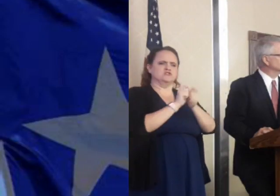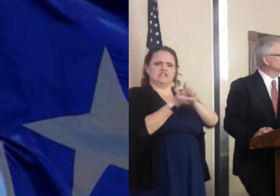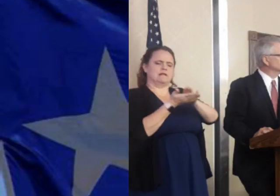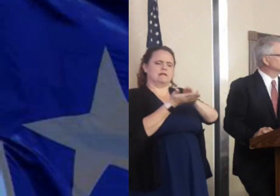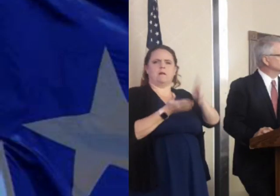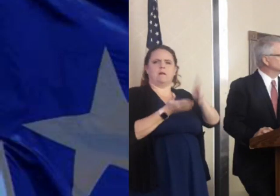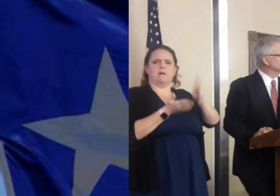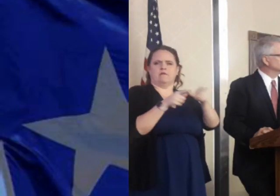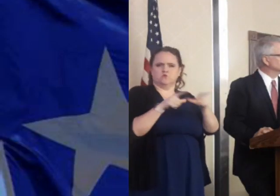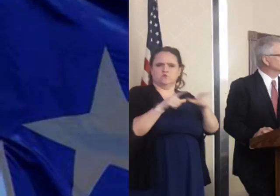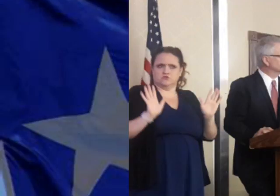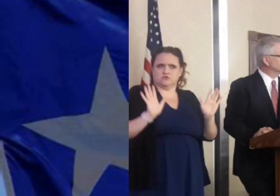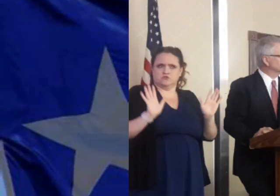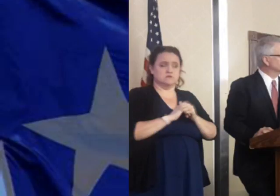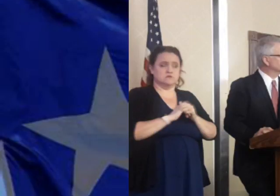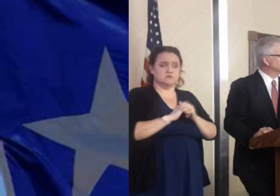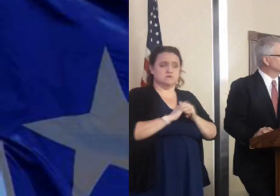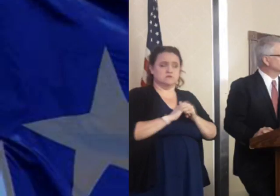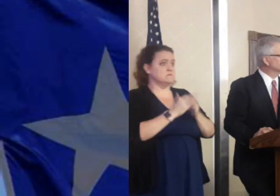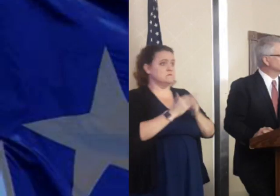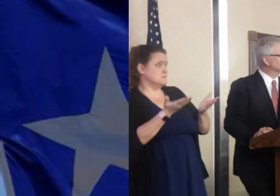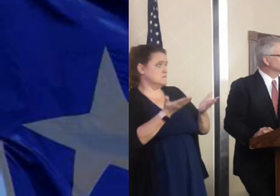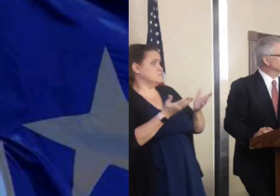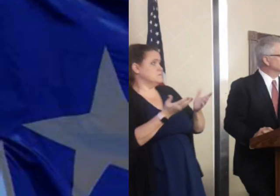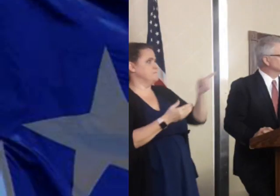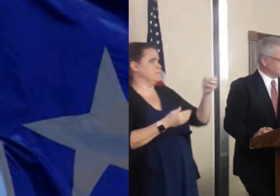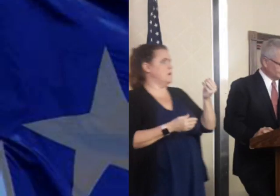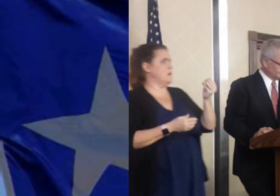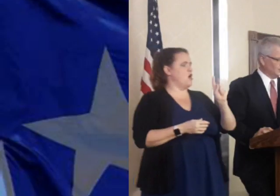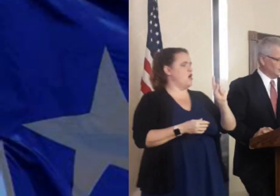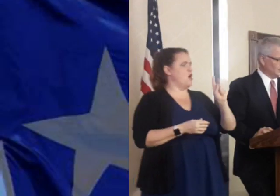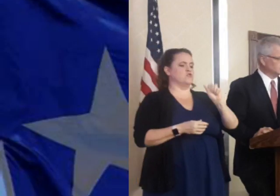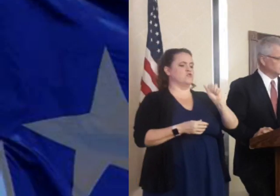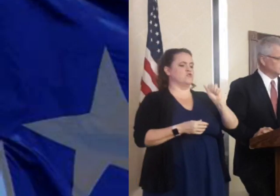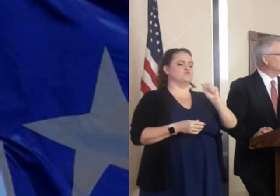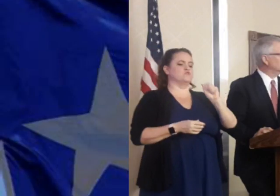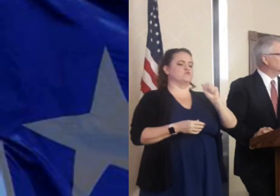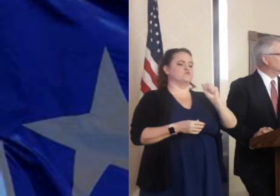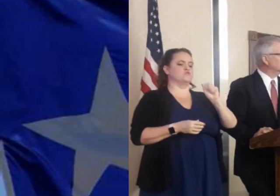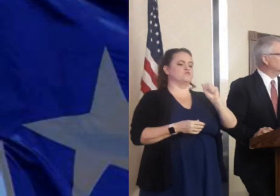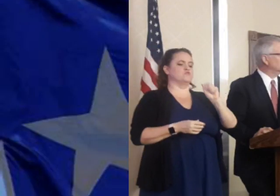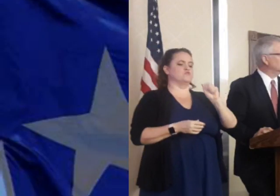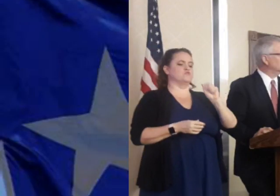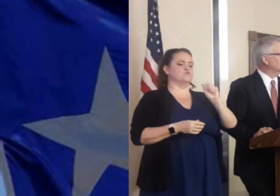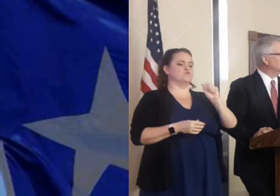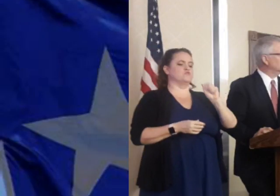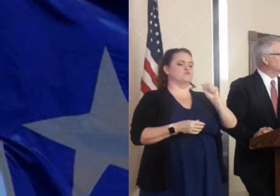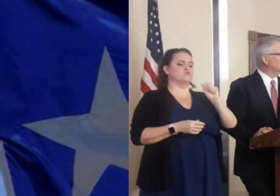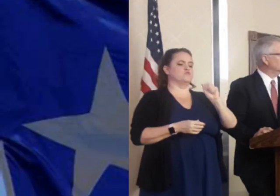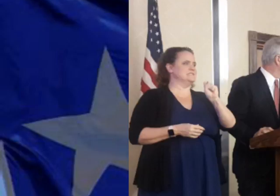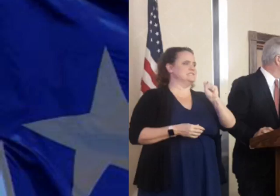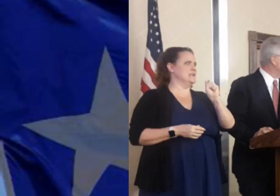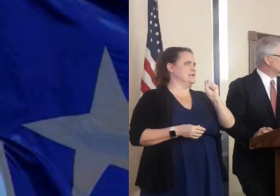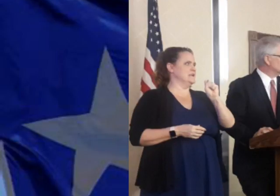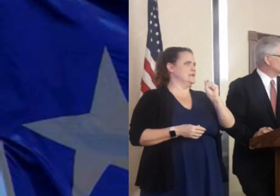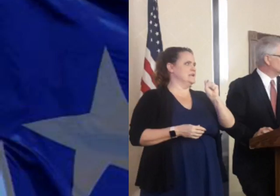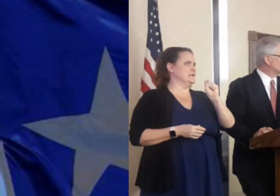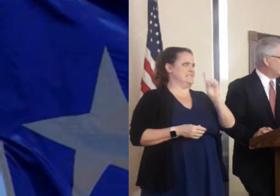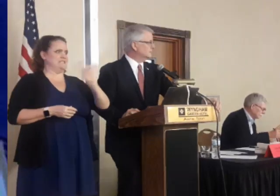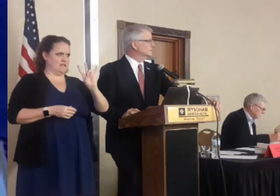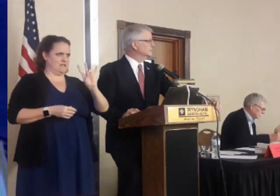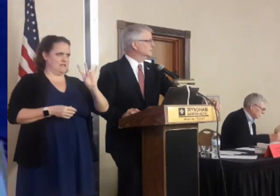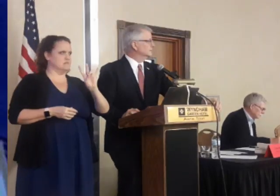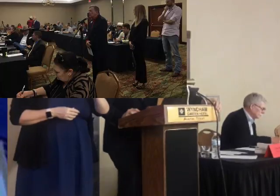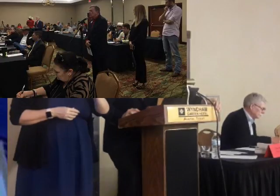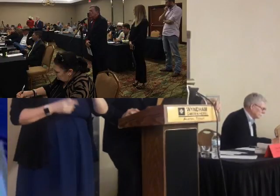Mr. Chairman, Mark Ramsey, SD 7, so moved. Thank you. And we have a second. So Mr. Ramsey